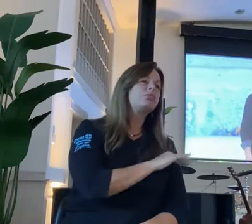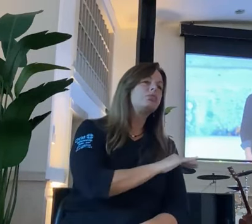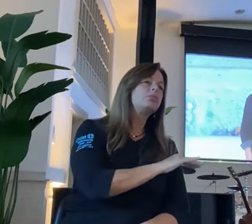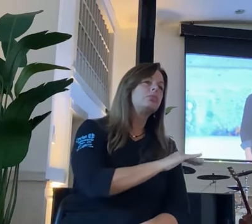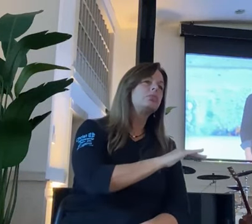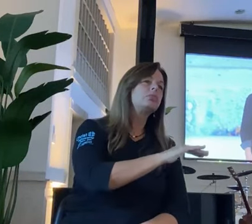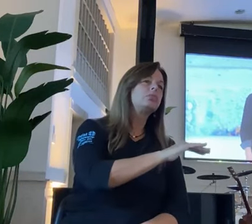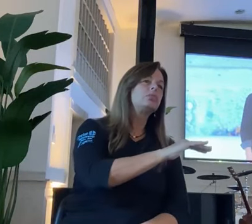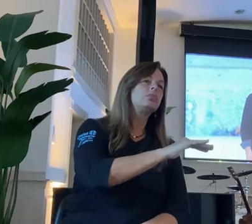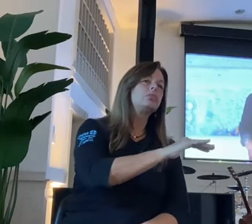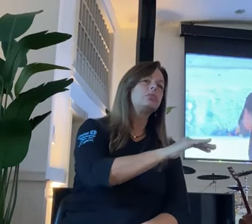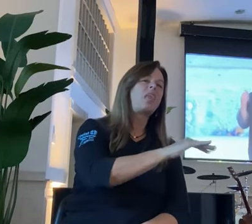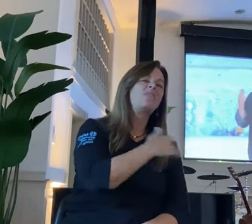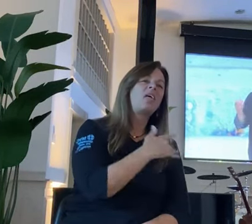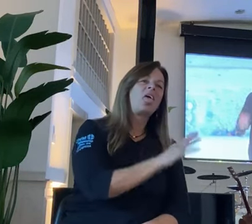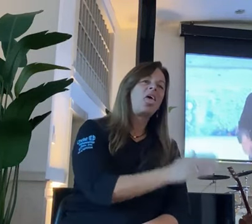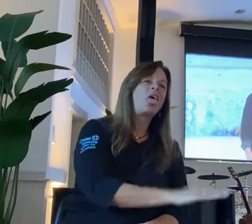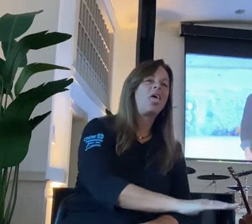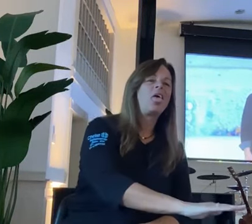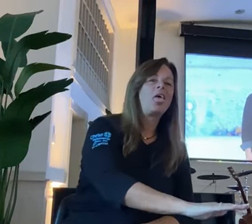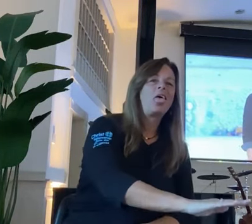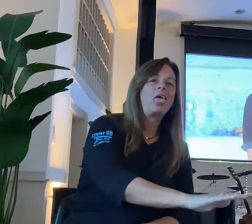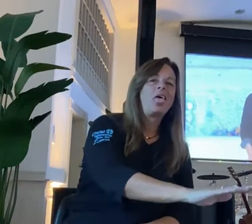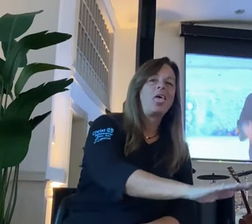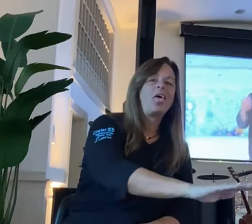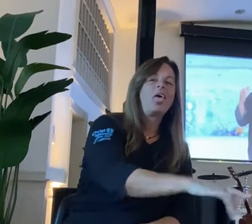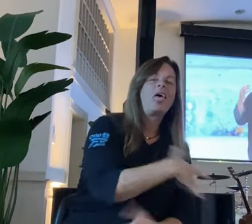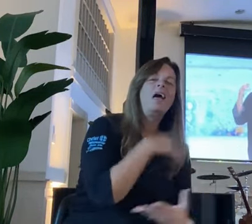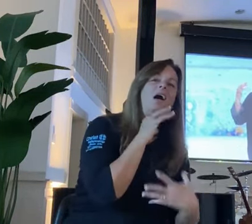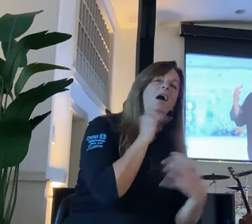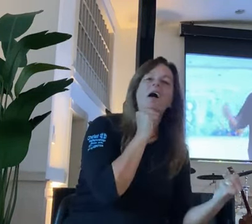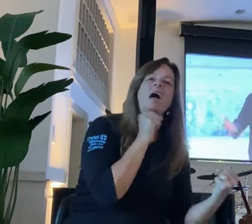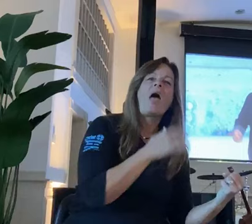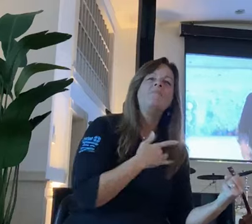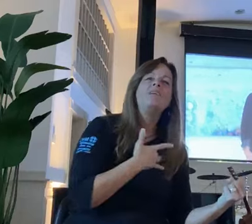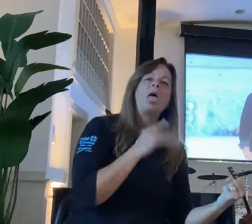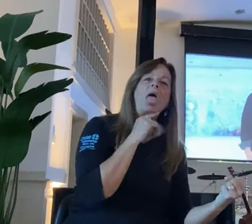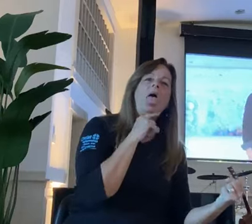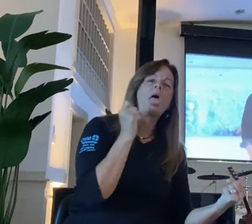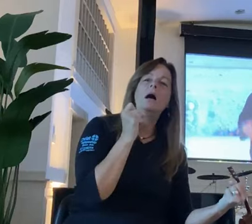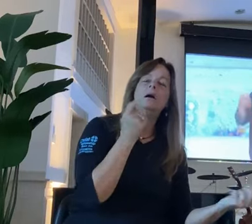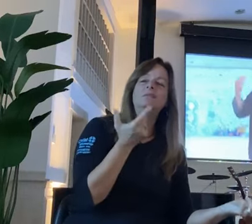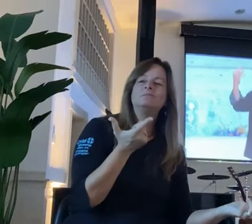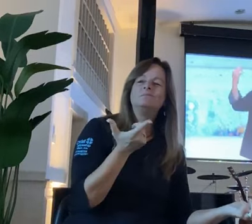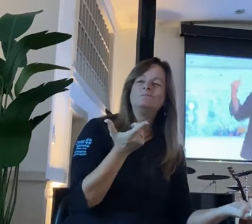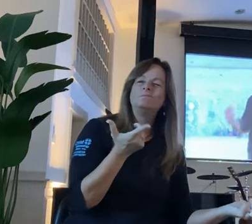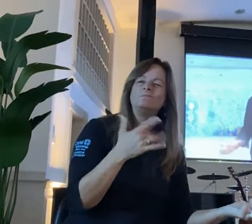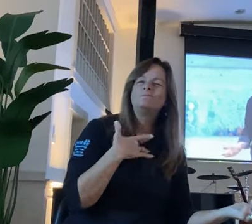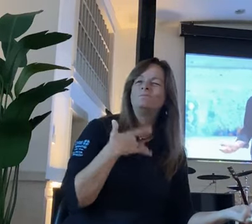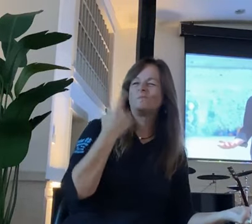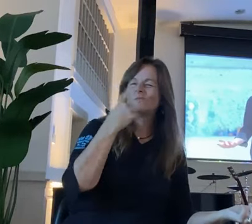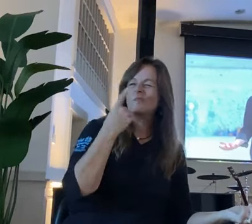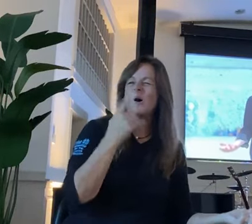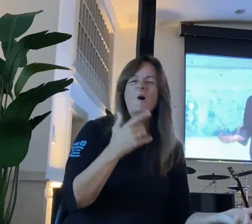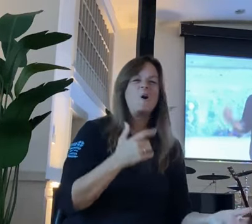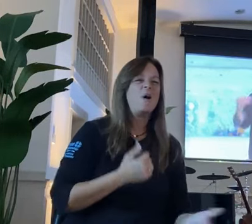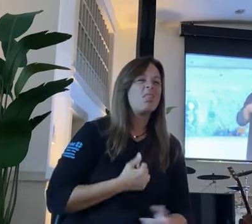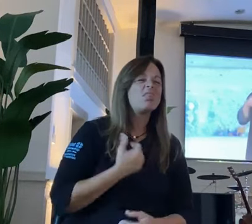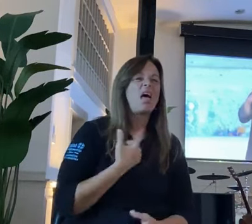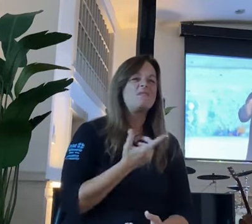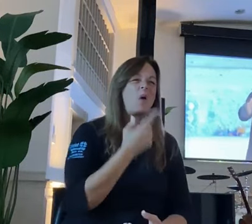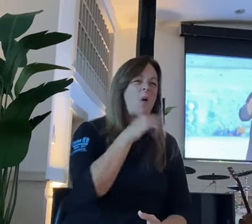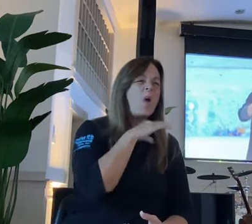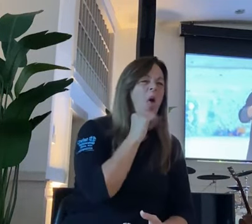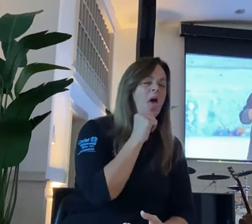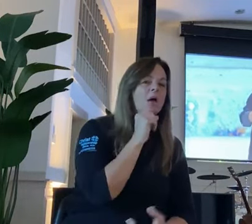up. You're wondering why your spiritual life feels dried up. You're wondering why your relationships feel dried up. You're wondering why life feels dried up.